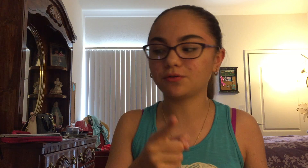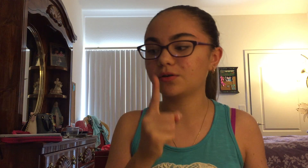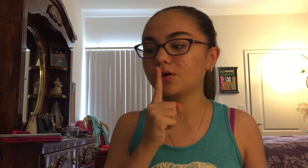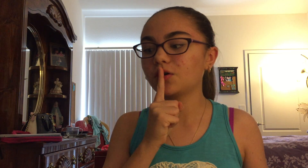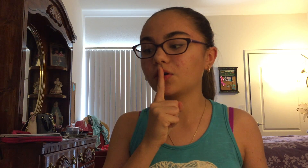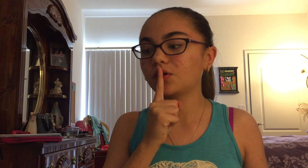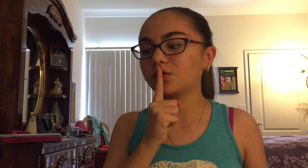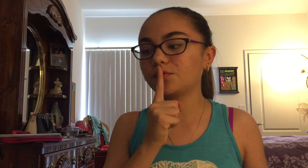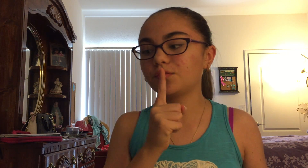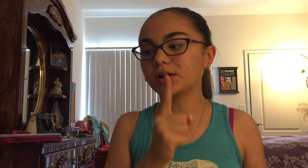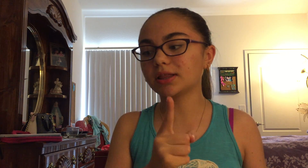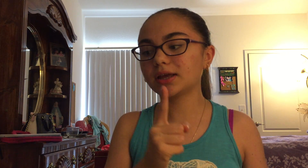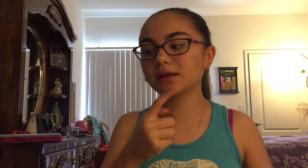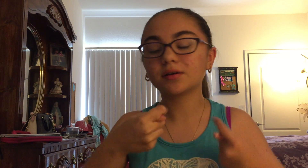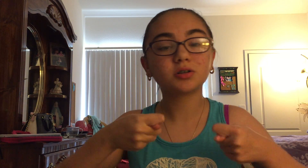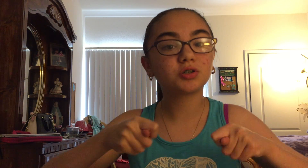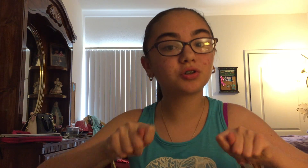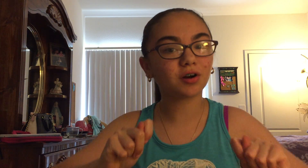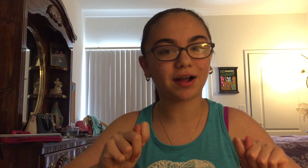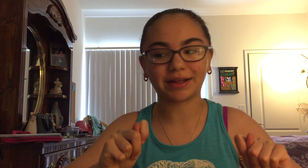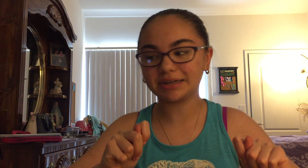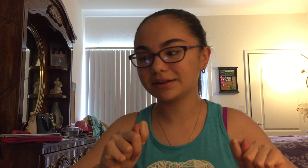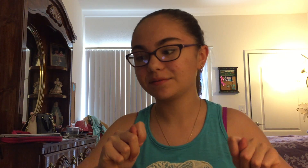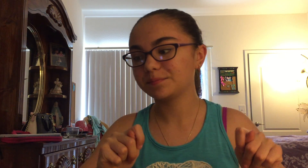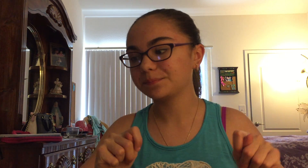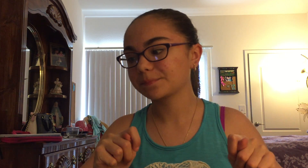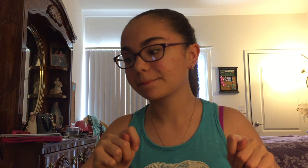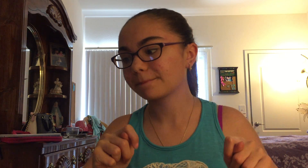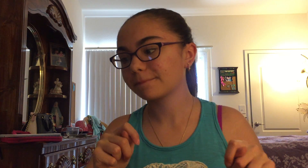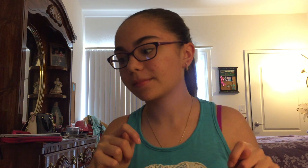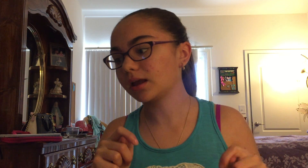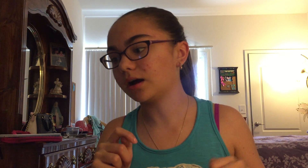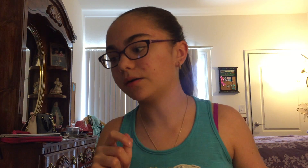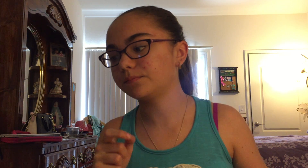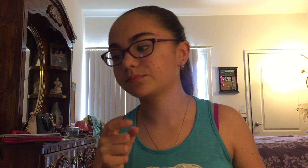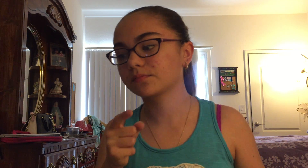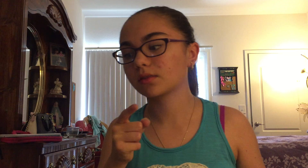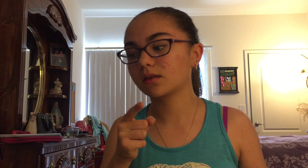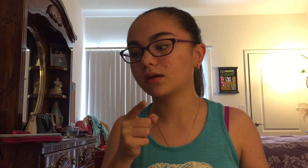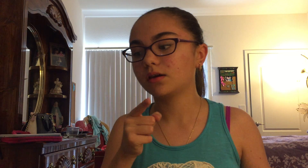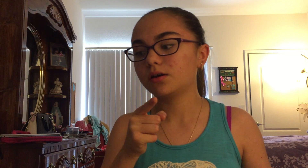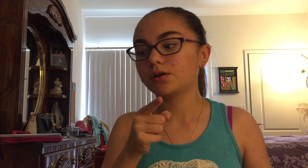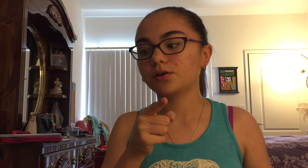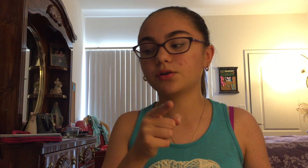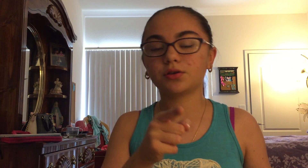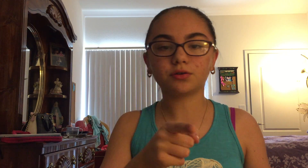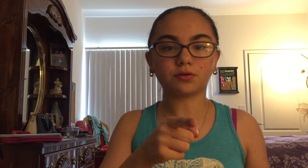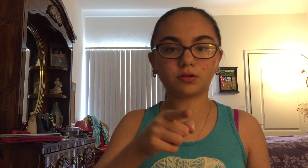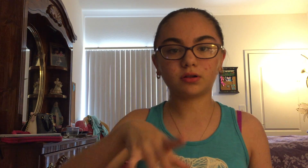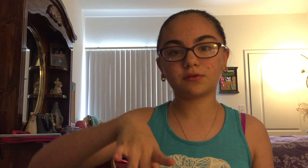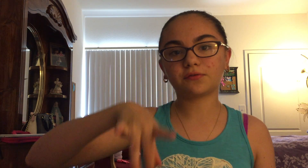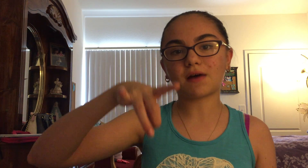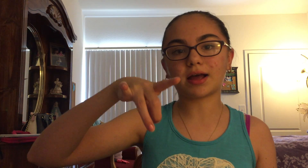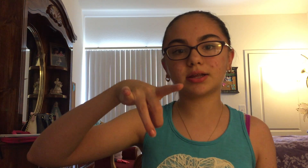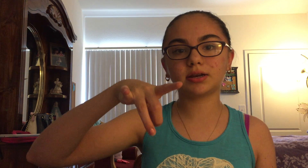really try um you'll find